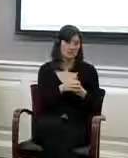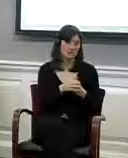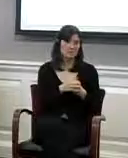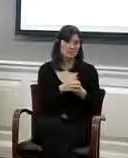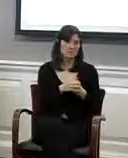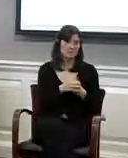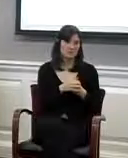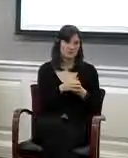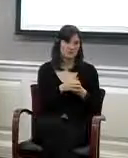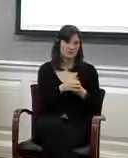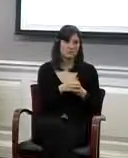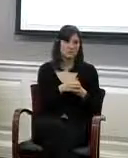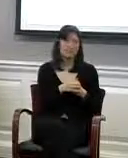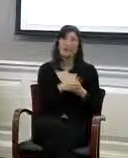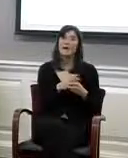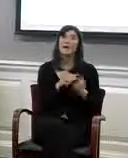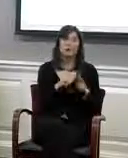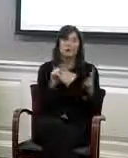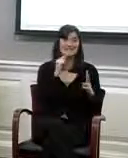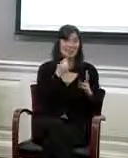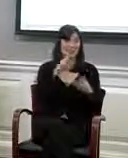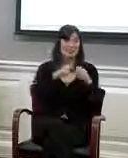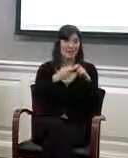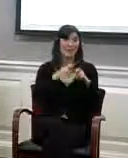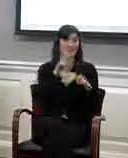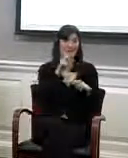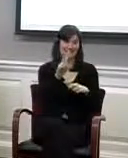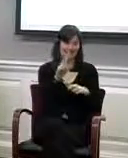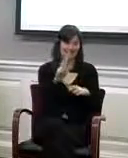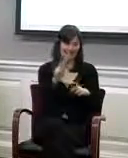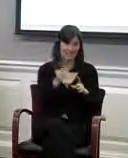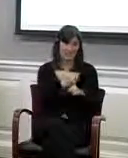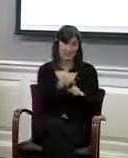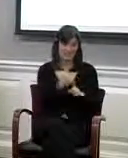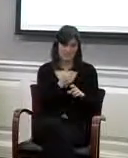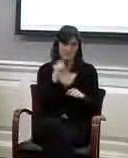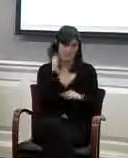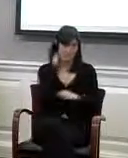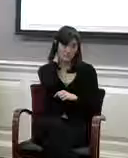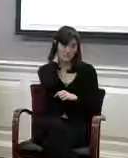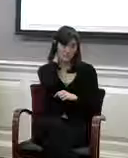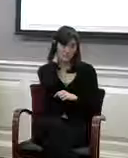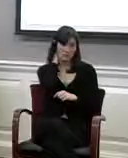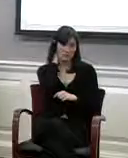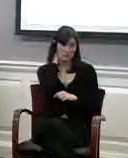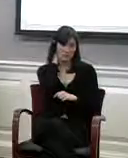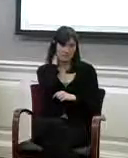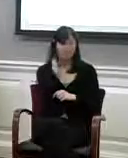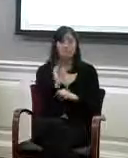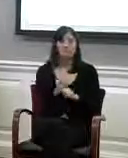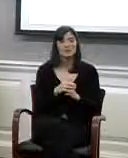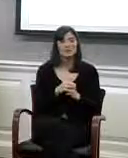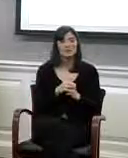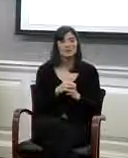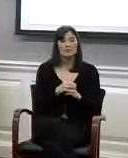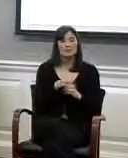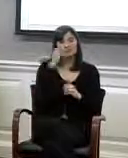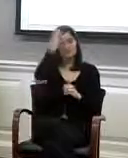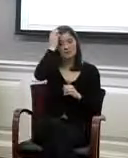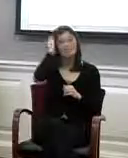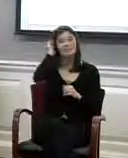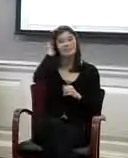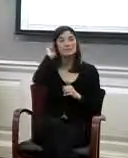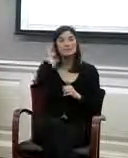very grave problem. The discrepancy between laws on paper and customary practices is a major obstacle for many women, and this